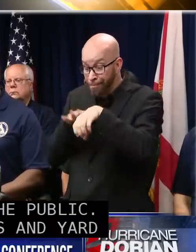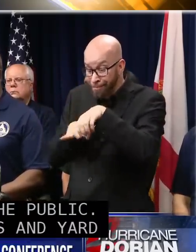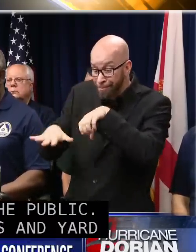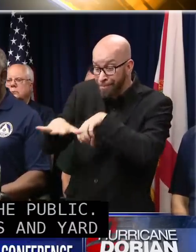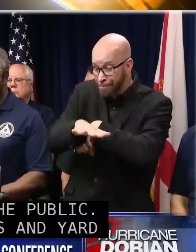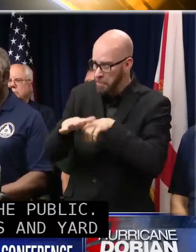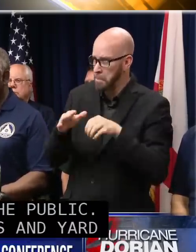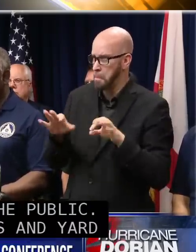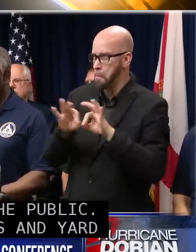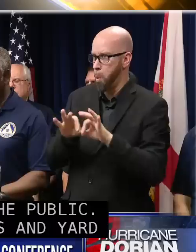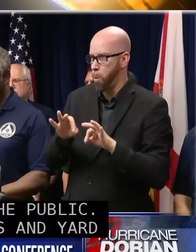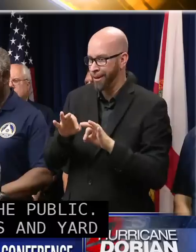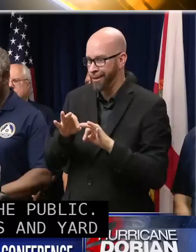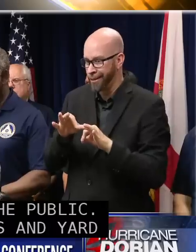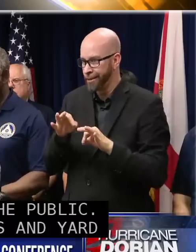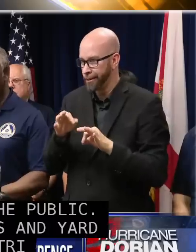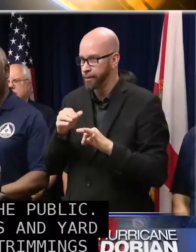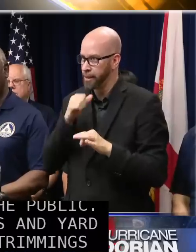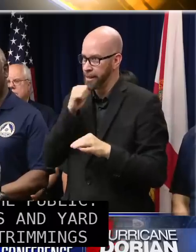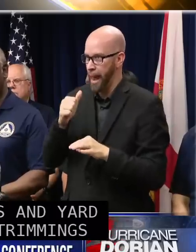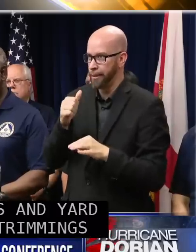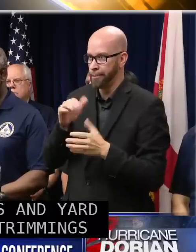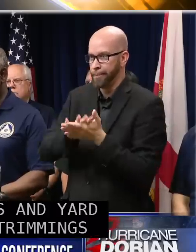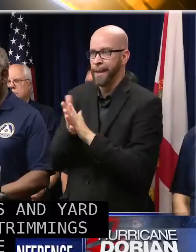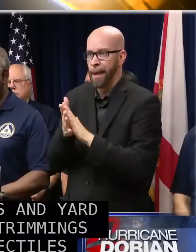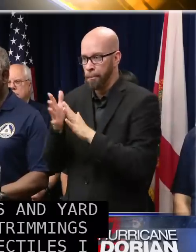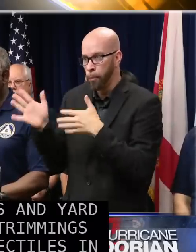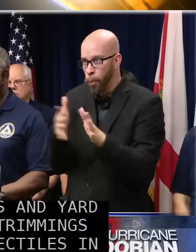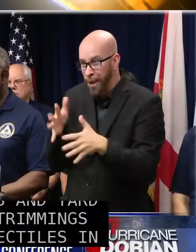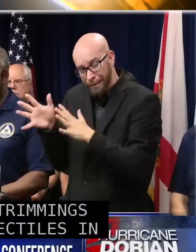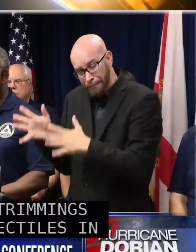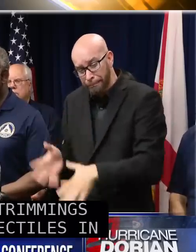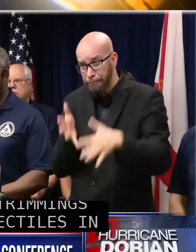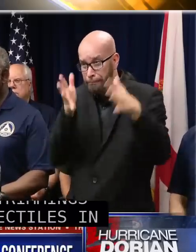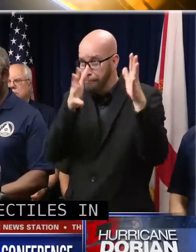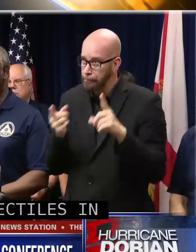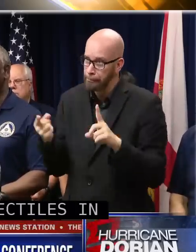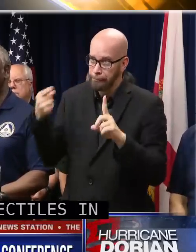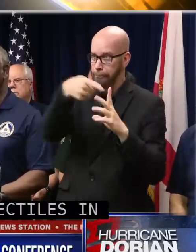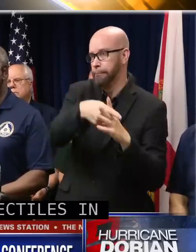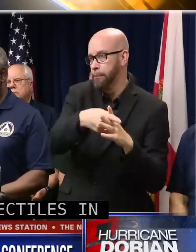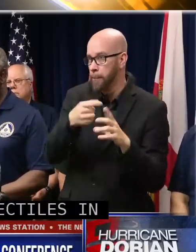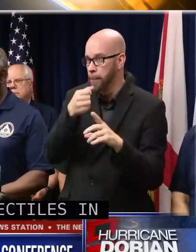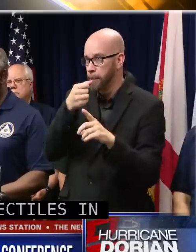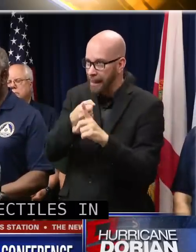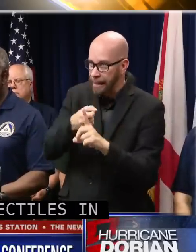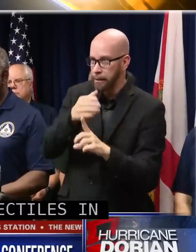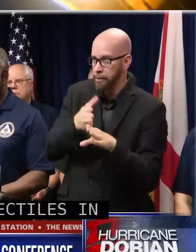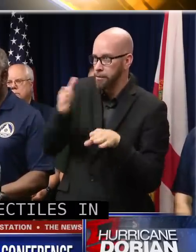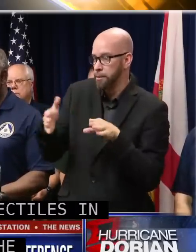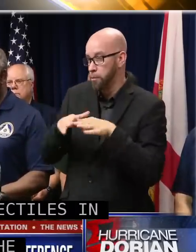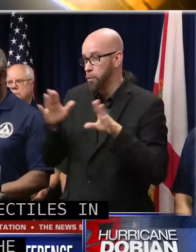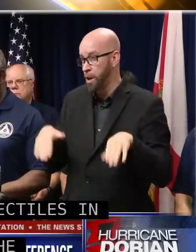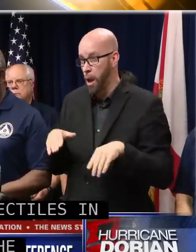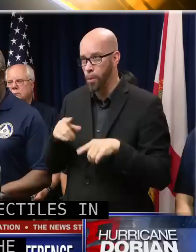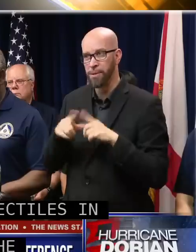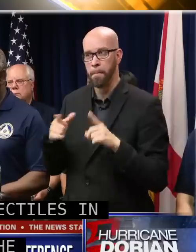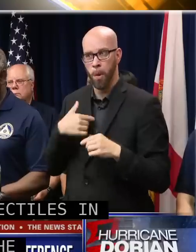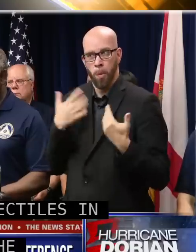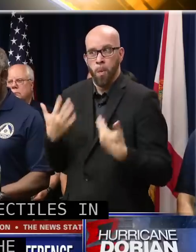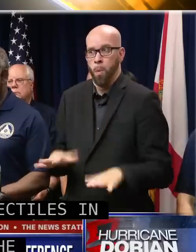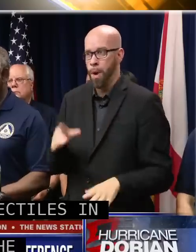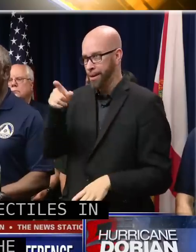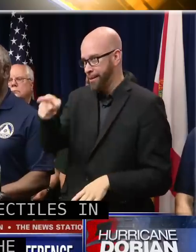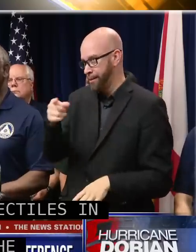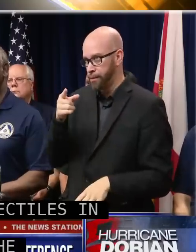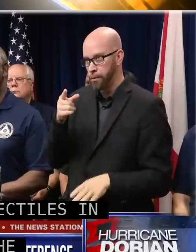those items into your garage or house them in a shed or closer to your home, but not near the curb where